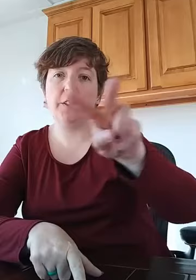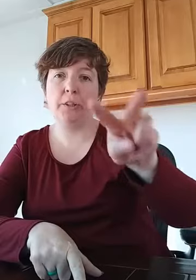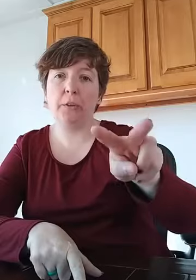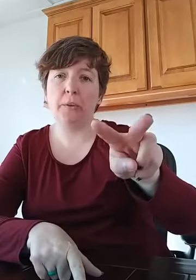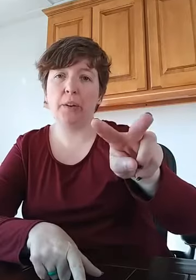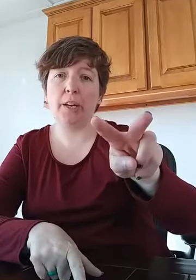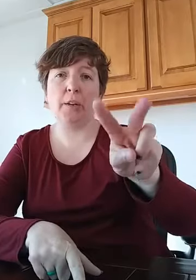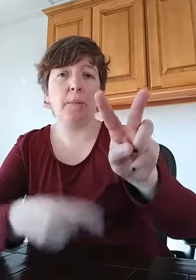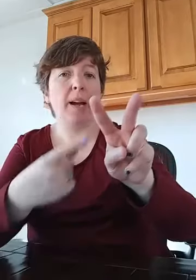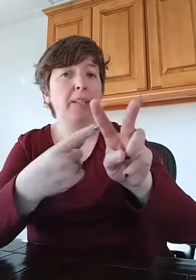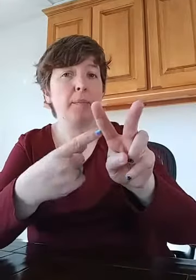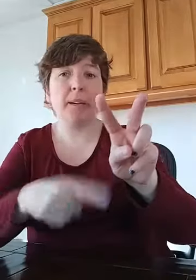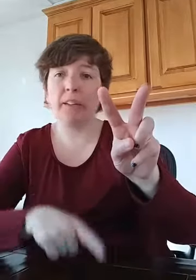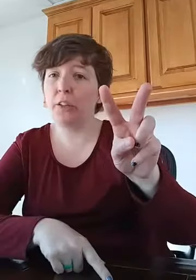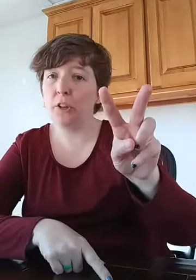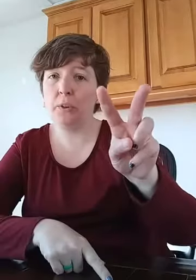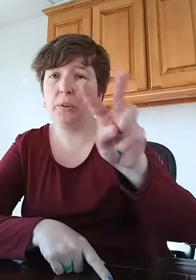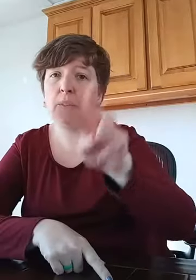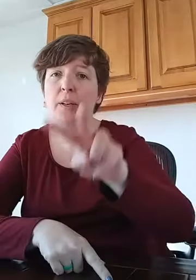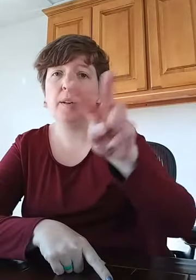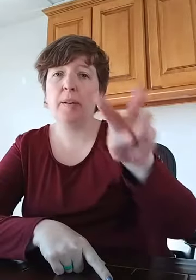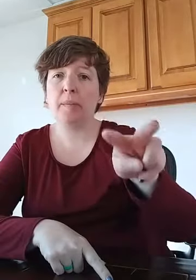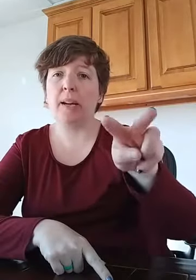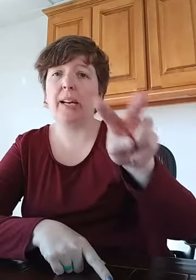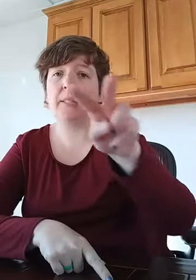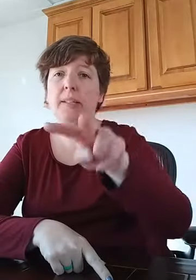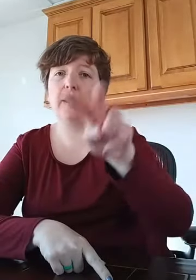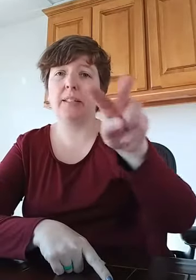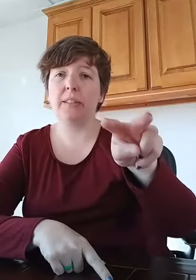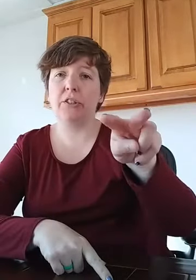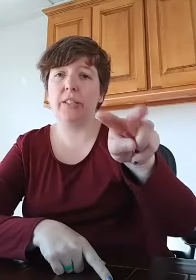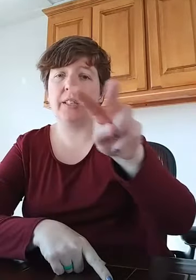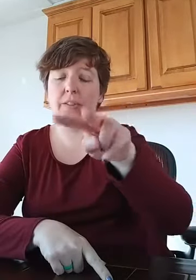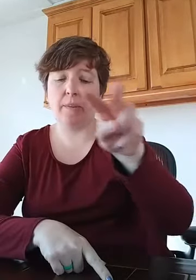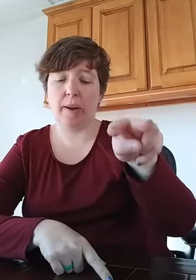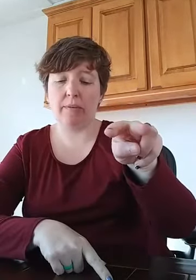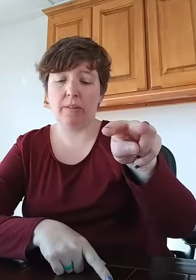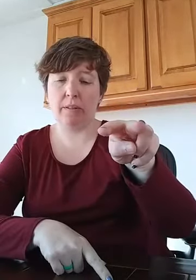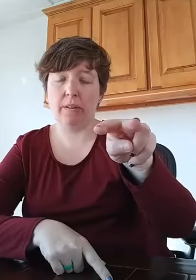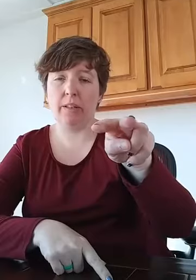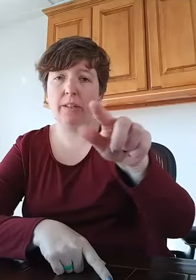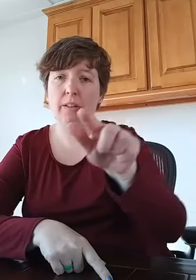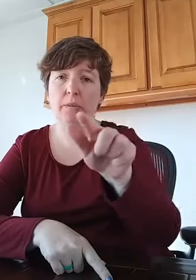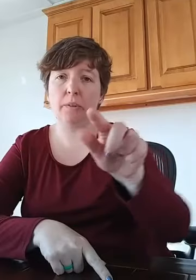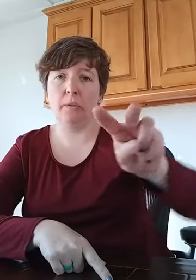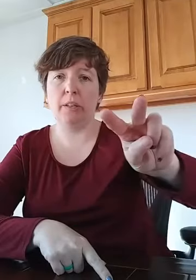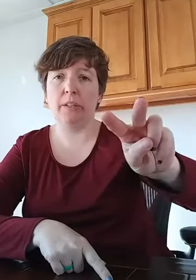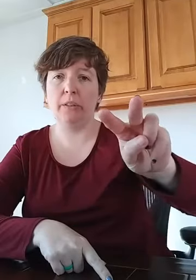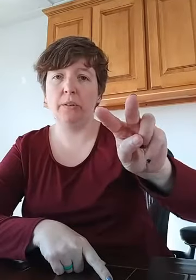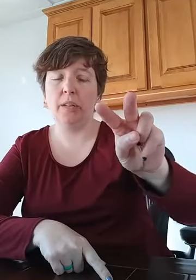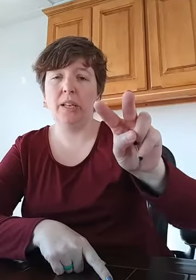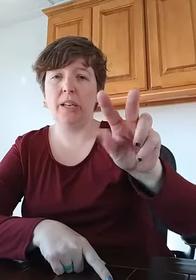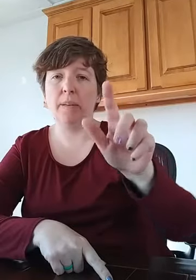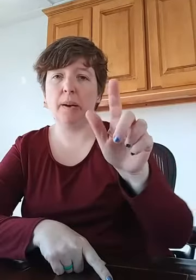22, it goes back to being the 2. But I guess because it's just easier to bounce instead of doing 22. And it might look